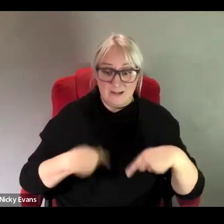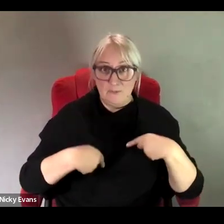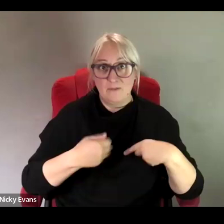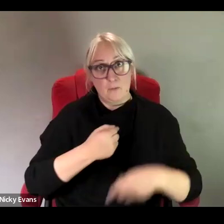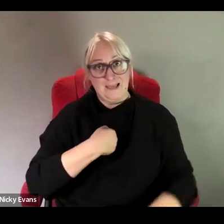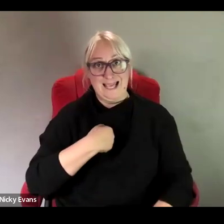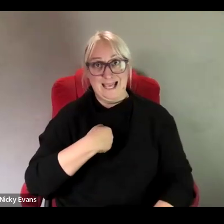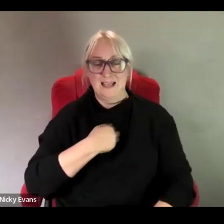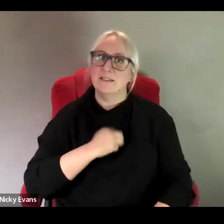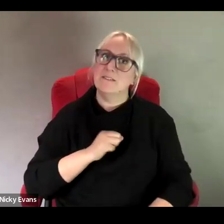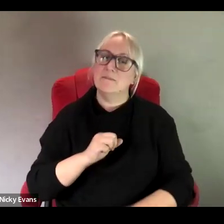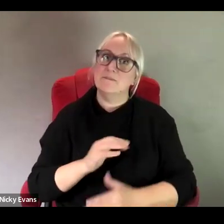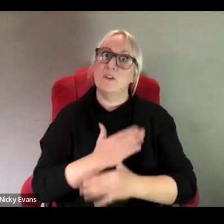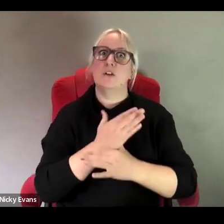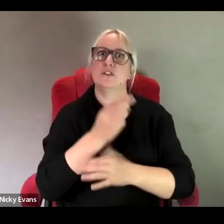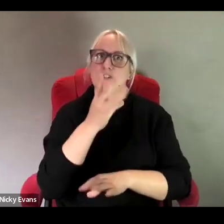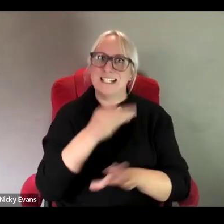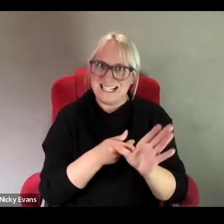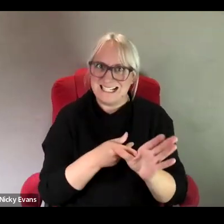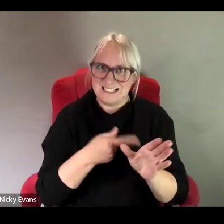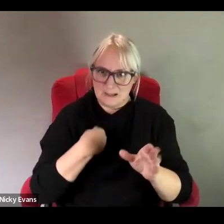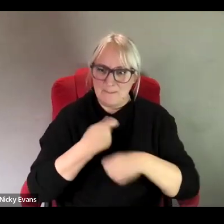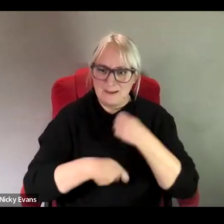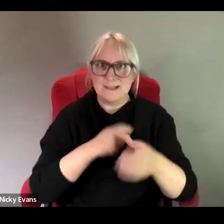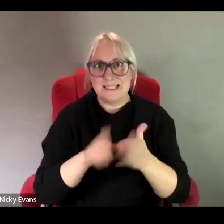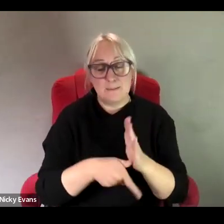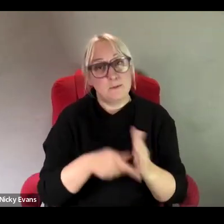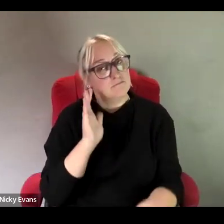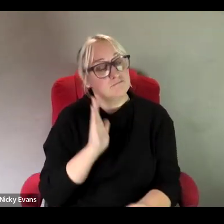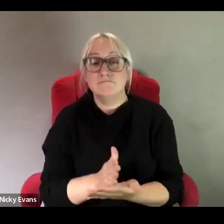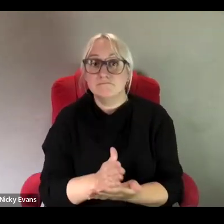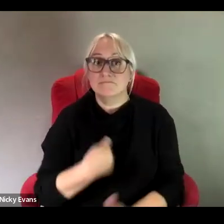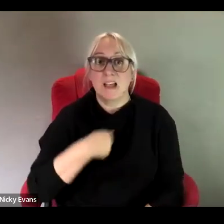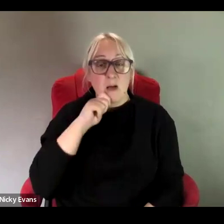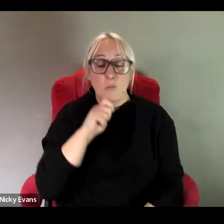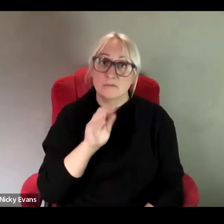years, I have no shadow of a doubt that I would have